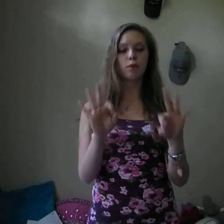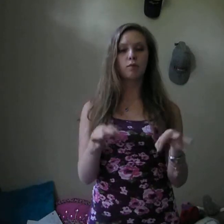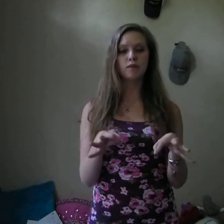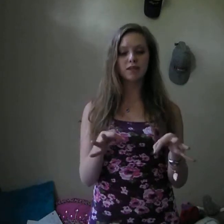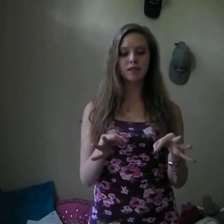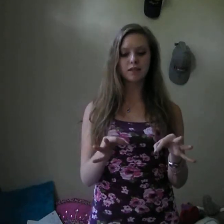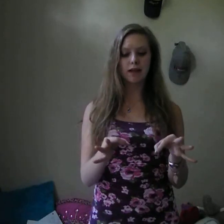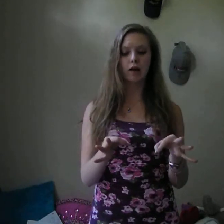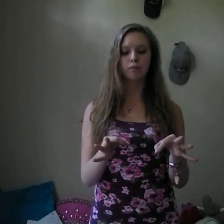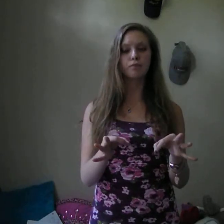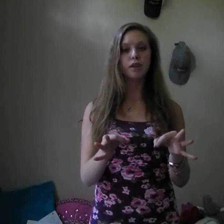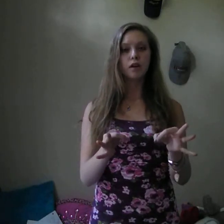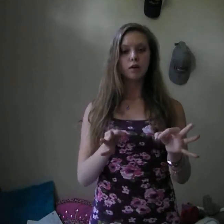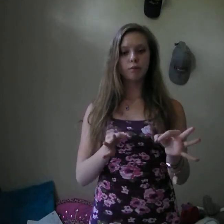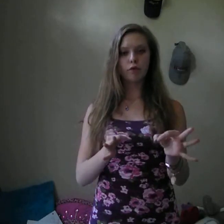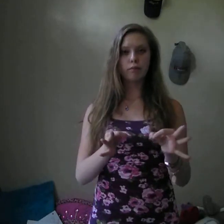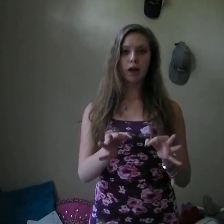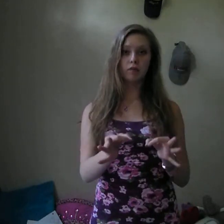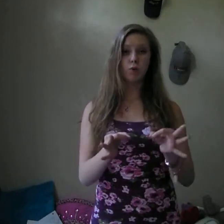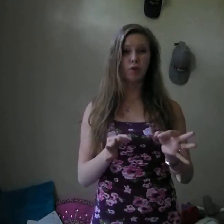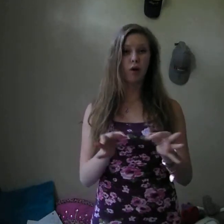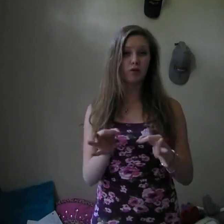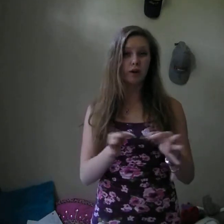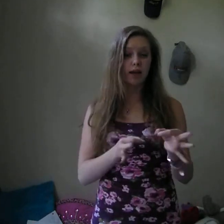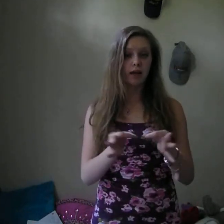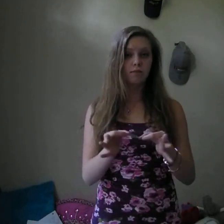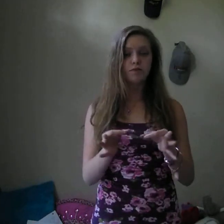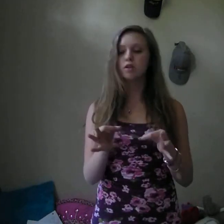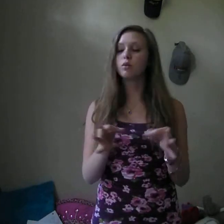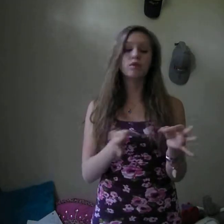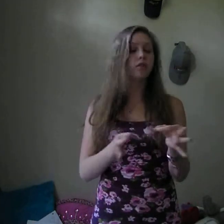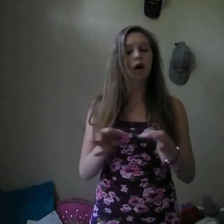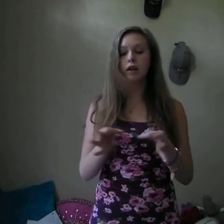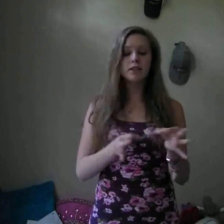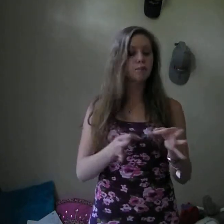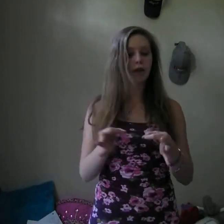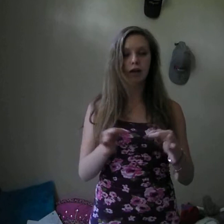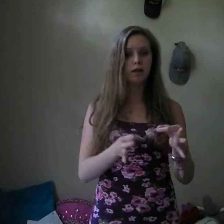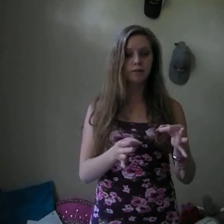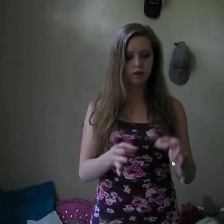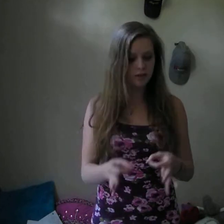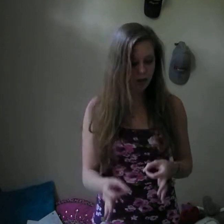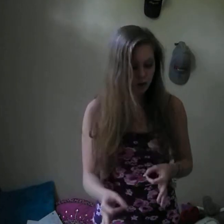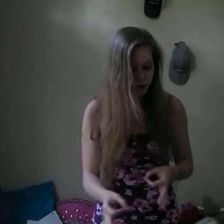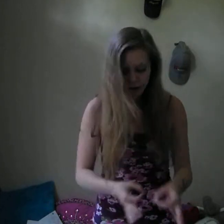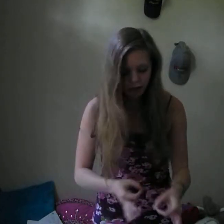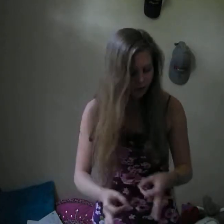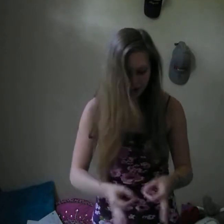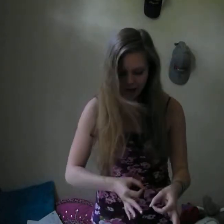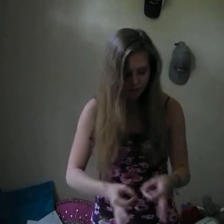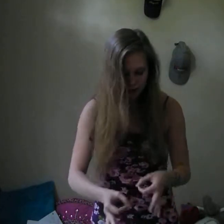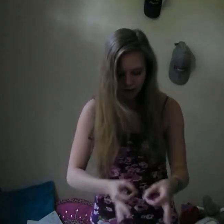palms facing down, moving back and forth, alternating. So not explain, you can see it alternate, not explain.